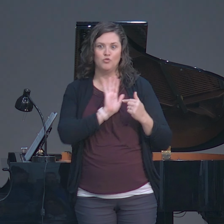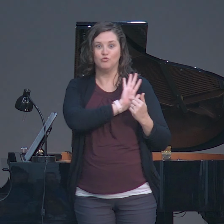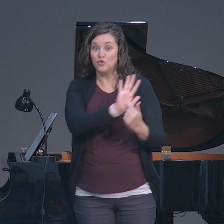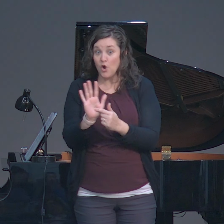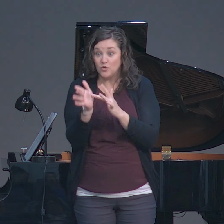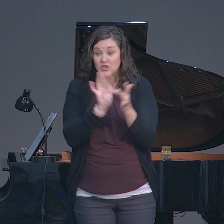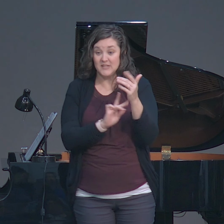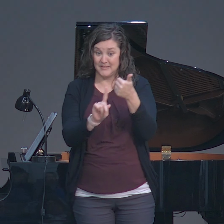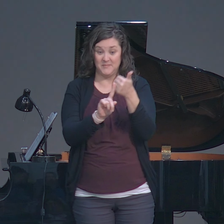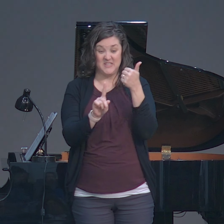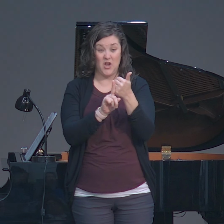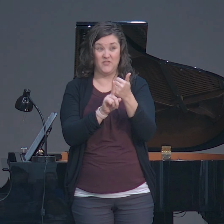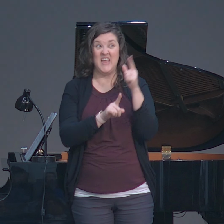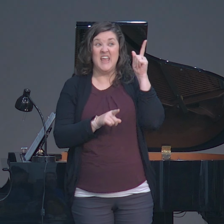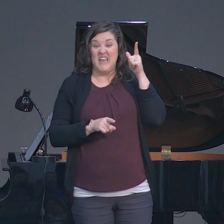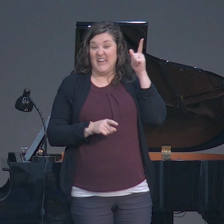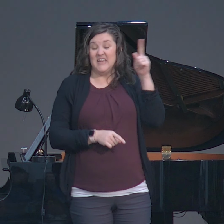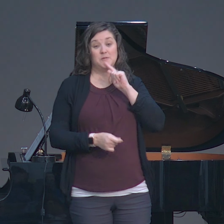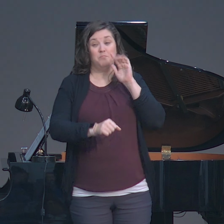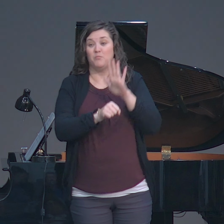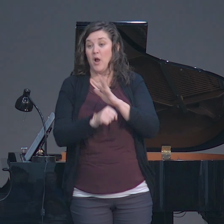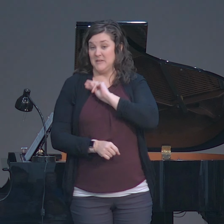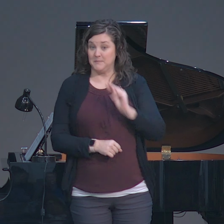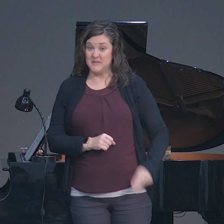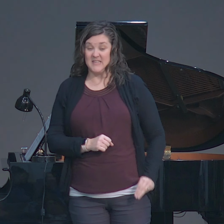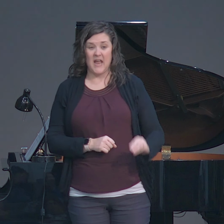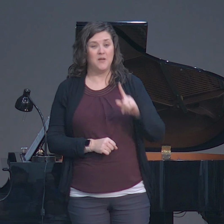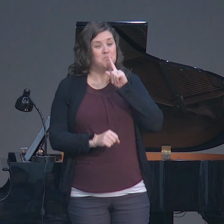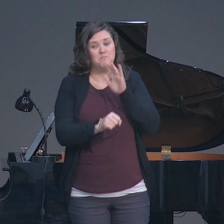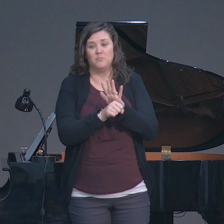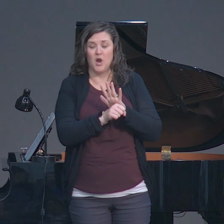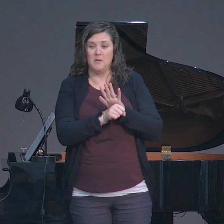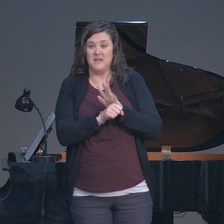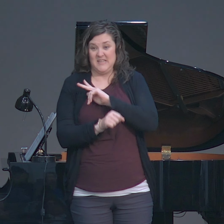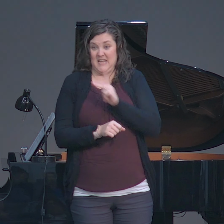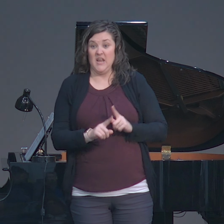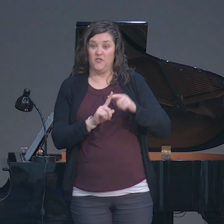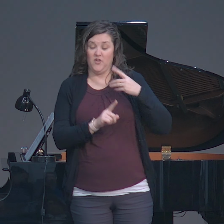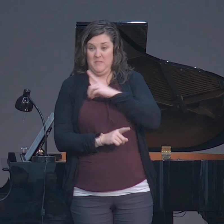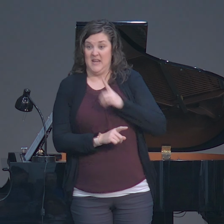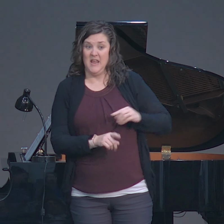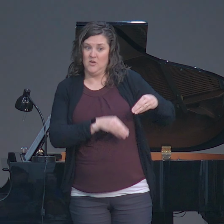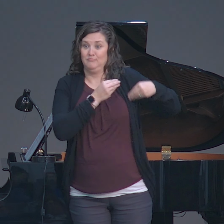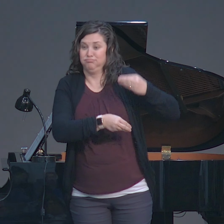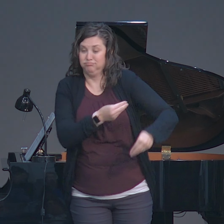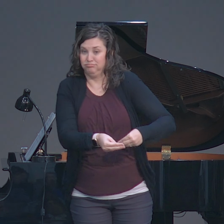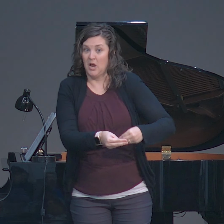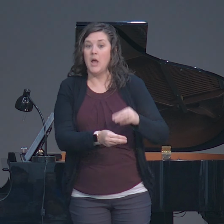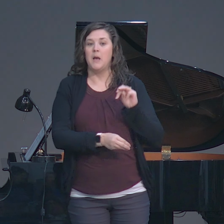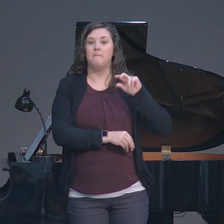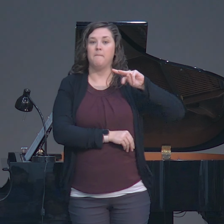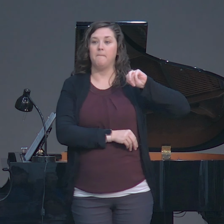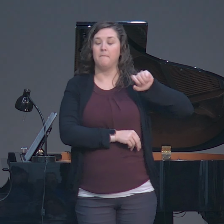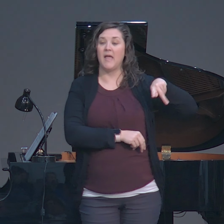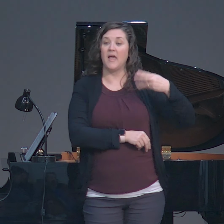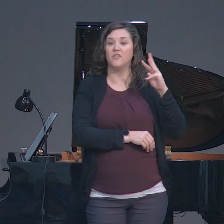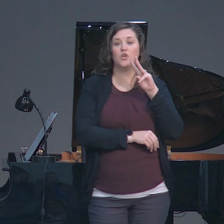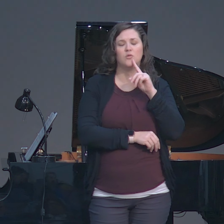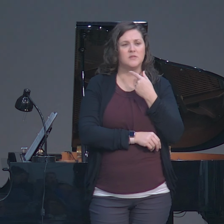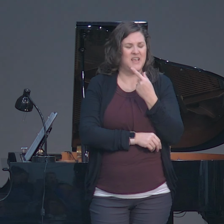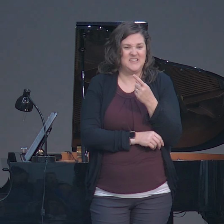as the promised Messiah, the promised Davidic King. But Matthew also reveals that Jesus is no